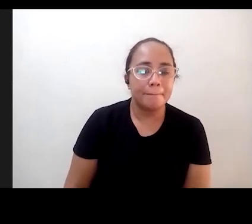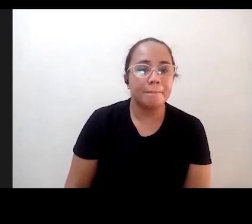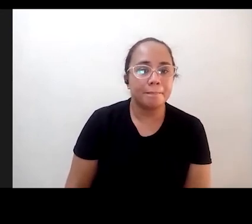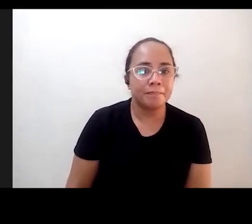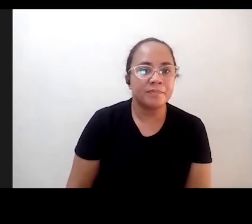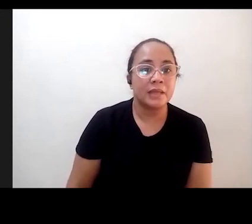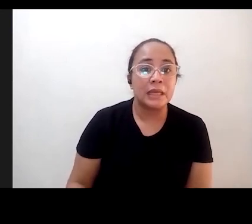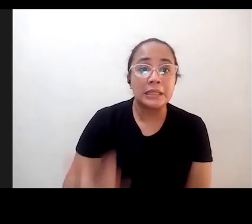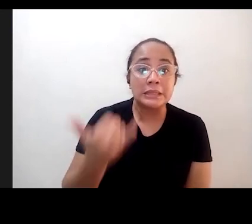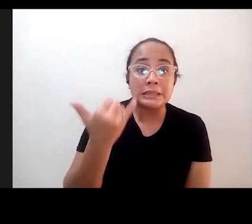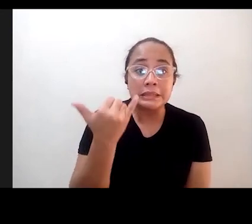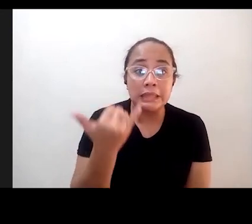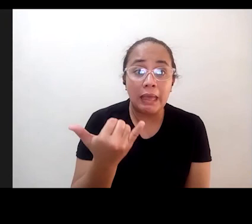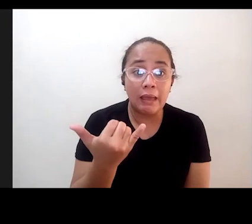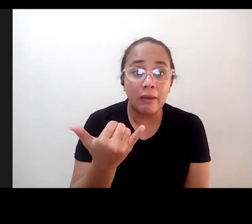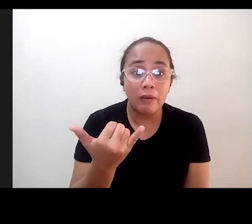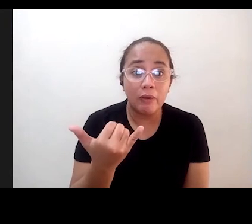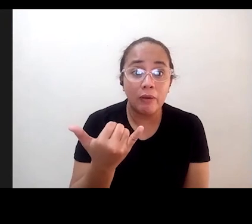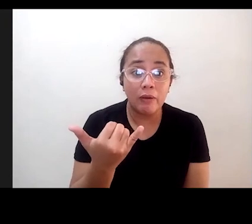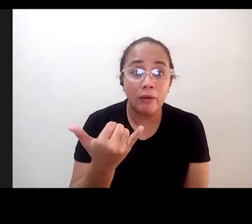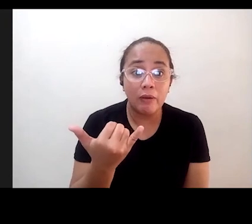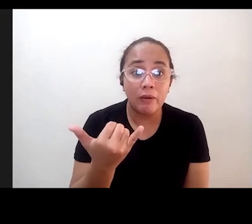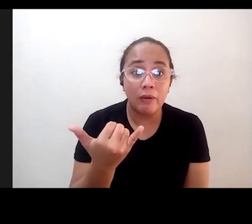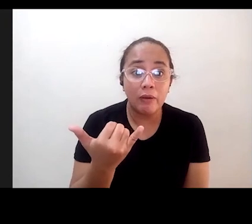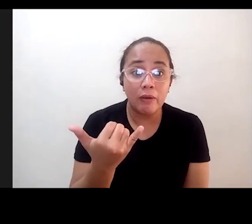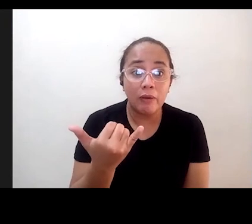Now, okay.